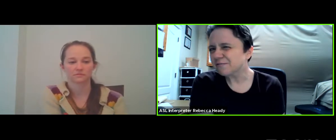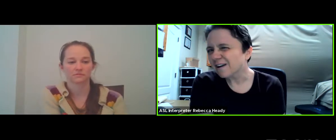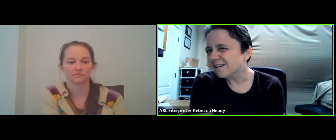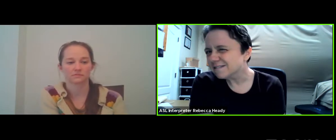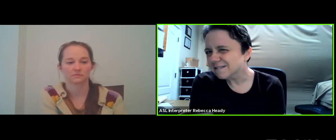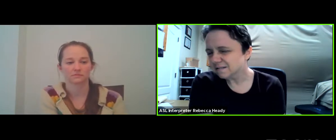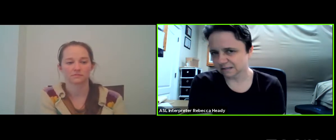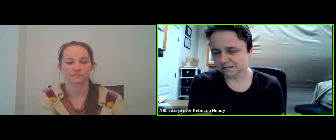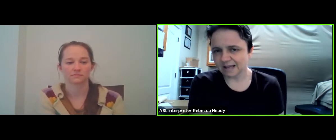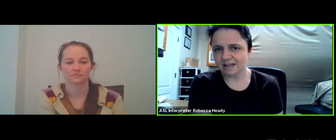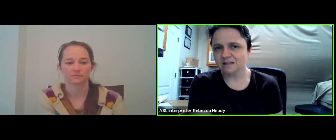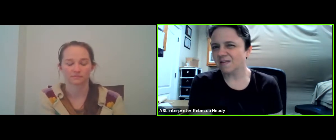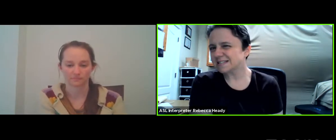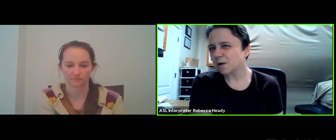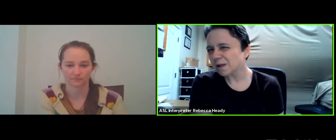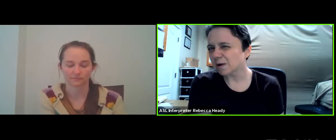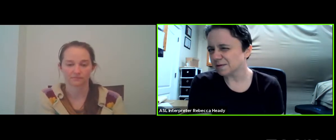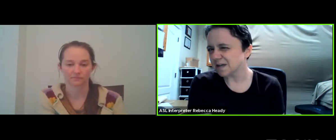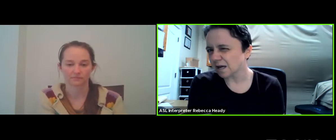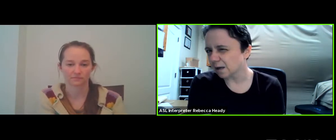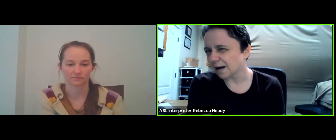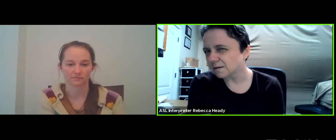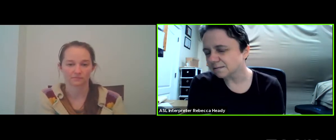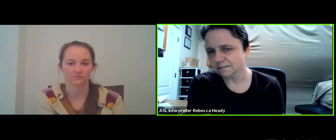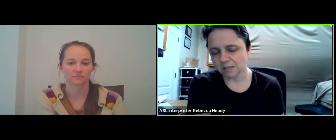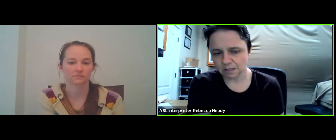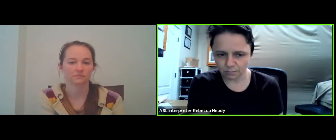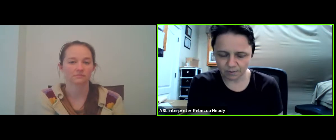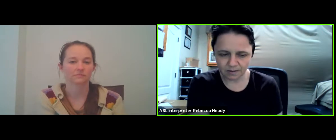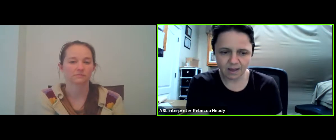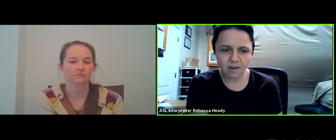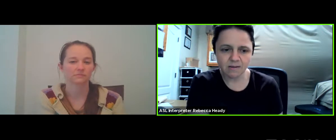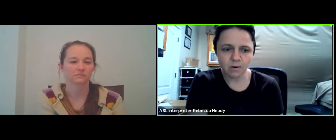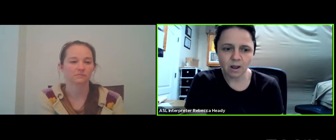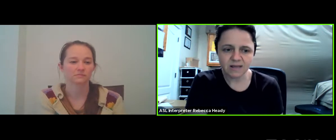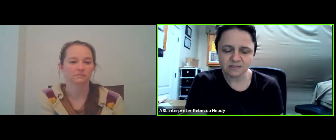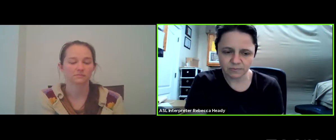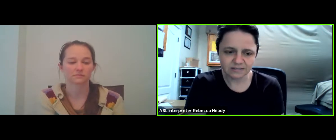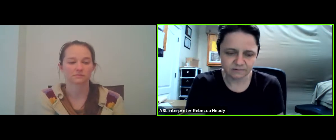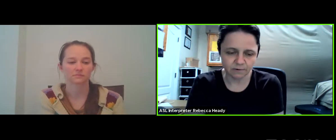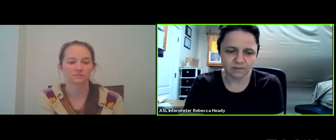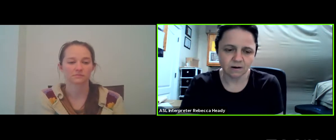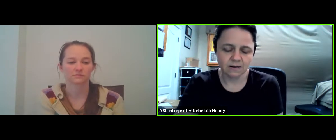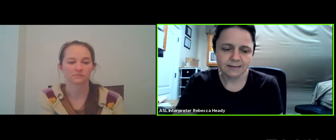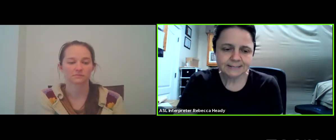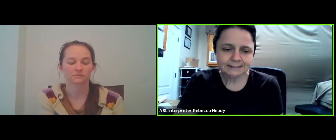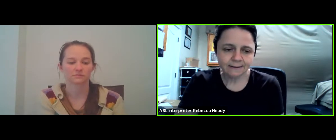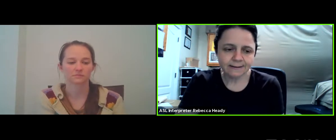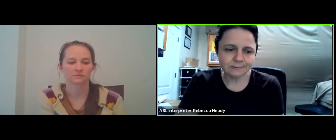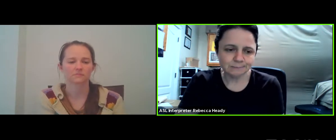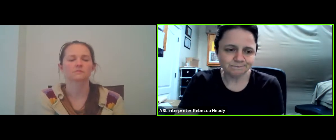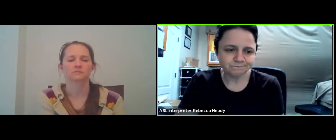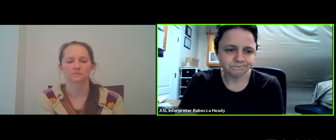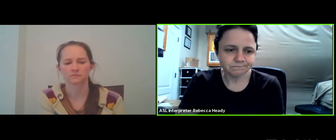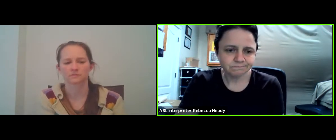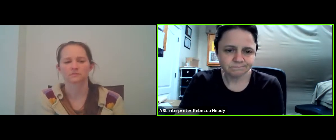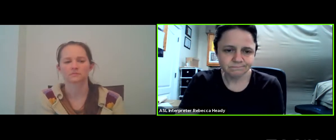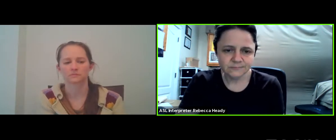Nah, different. Like, no, that's not really what I was talking about. I meant something different there.